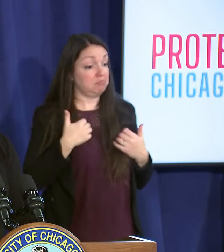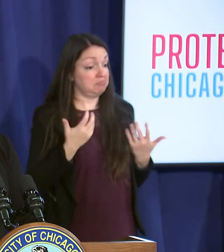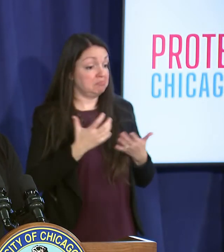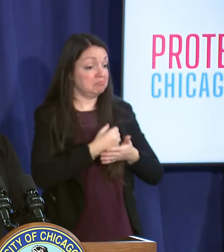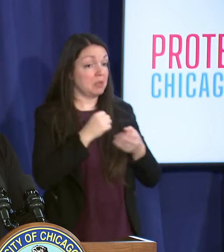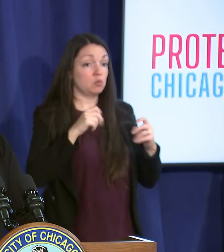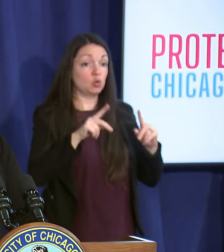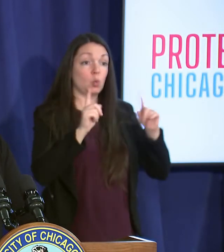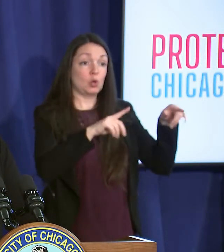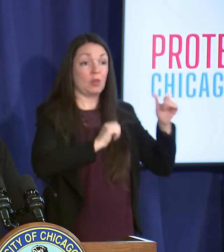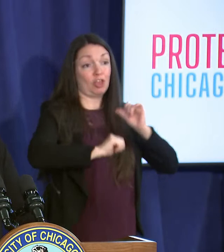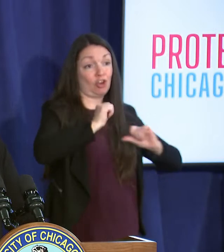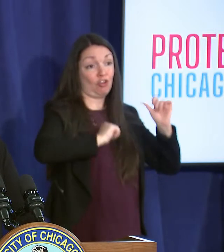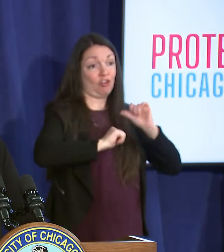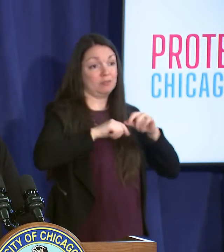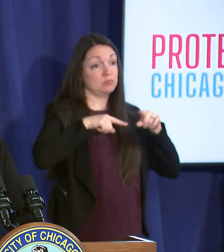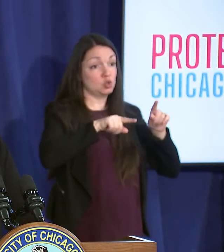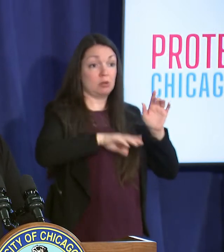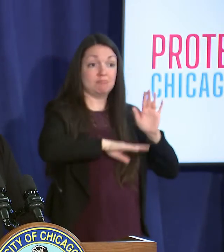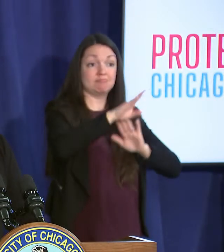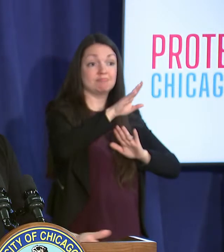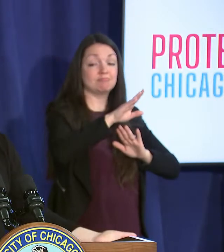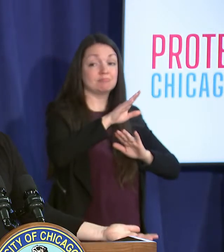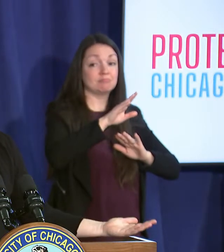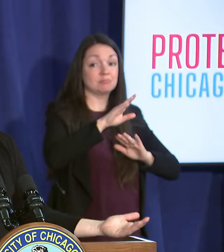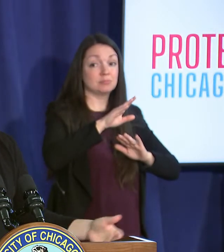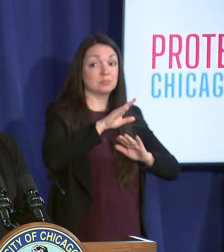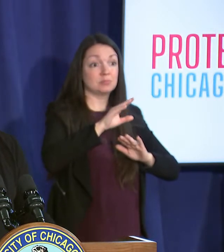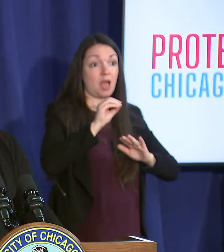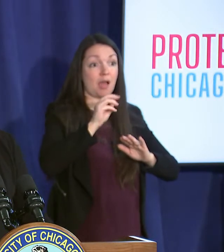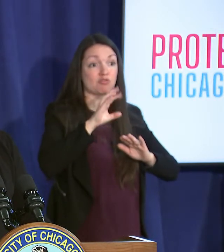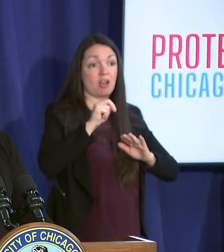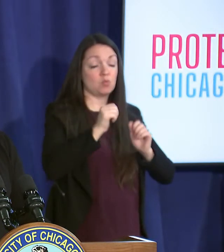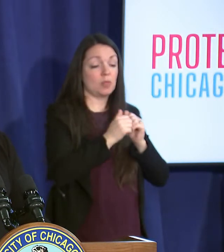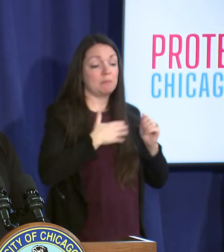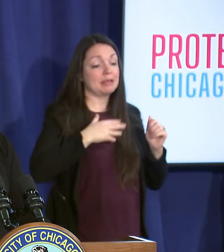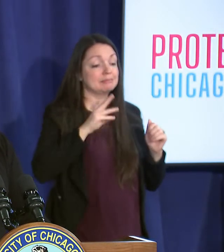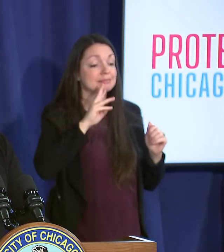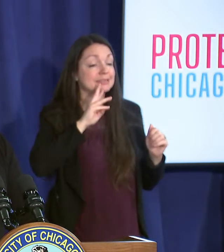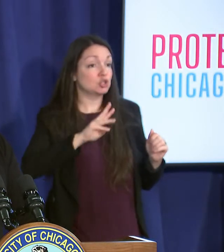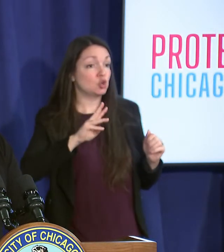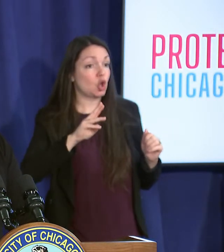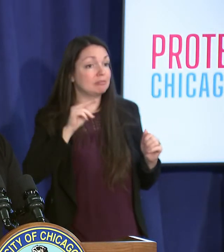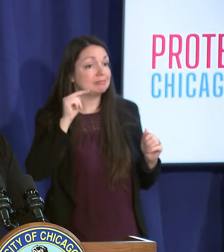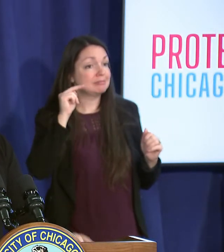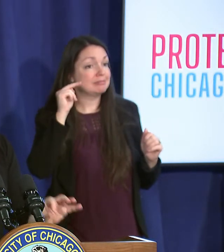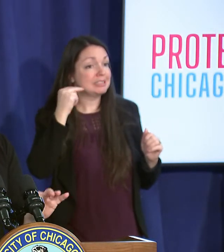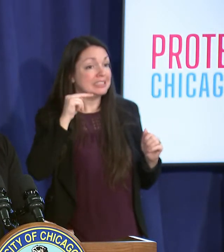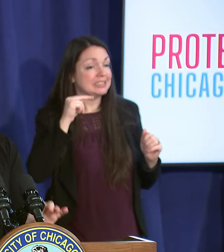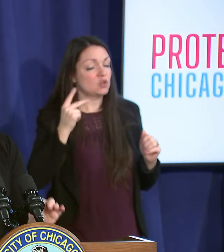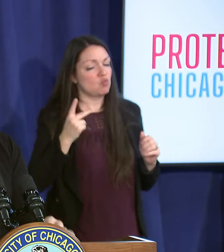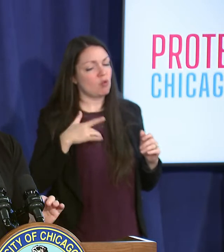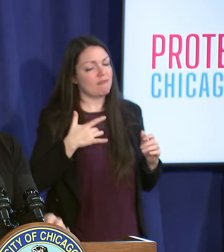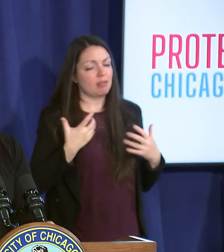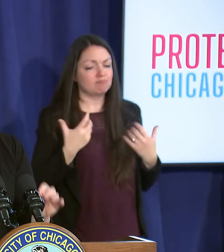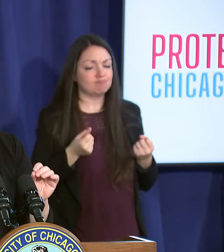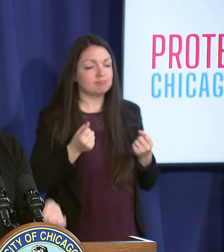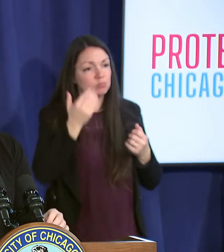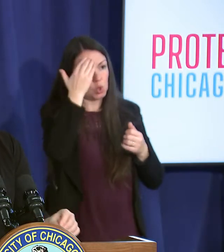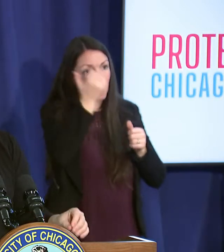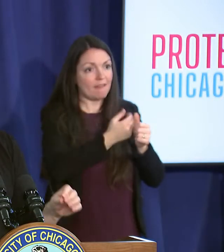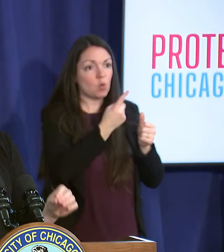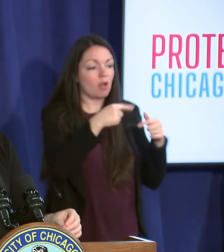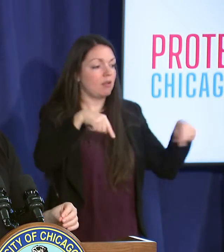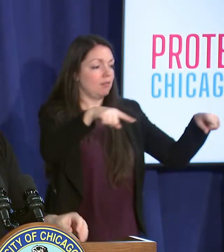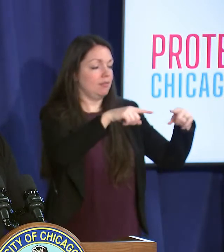to go to the theater, like even during the Omicron surge, with my 6-year-old niece, and I felt confident doing that, knowing that everybody in there was